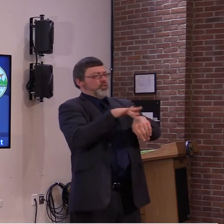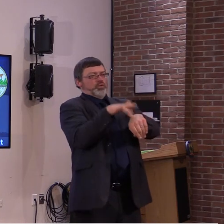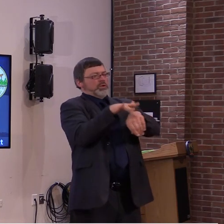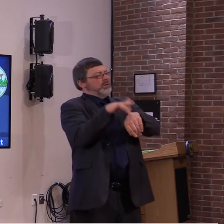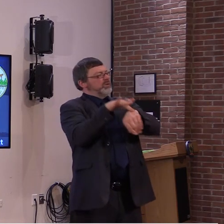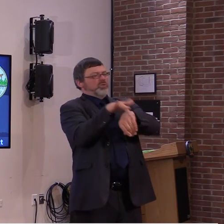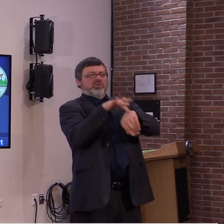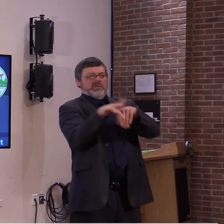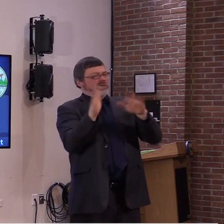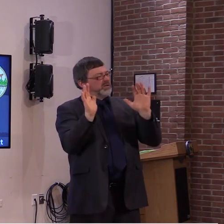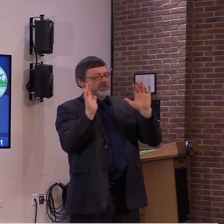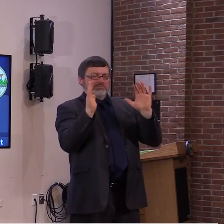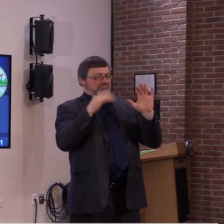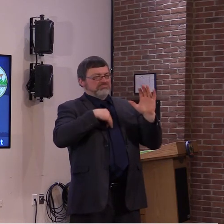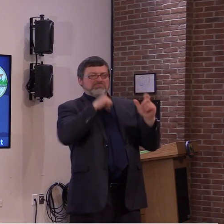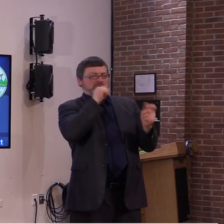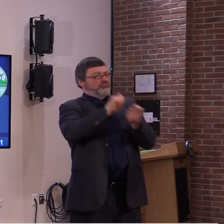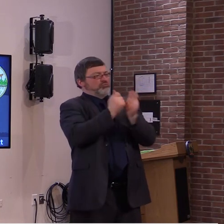point.